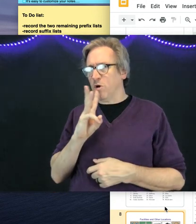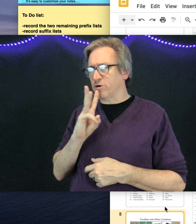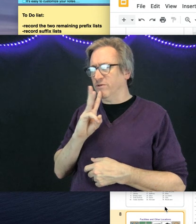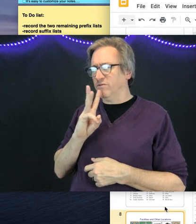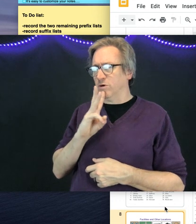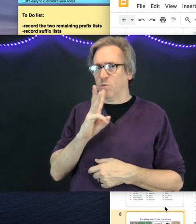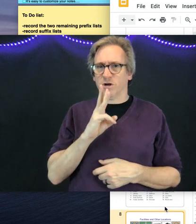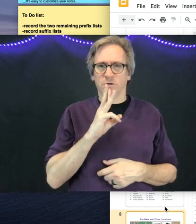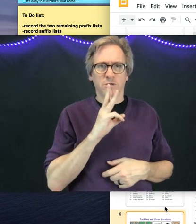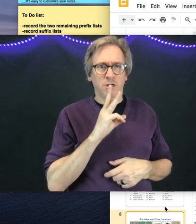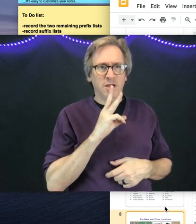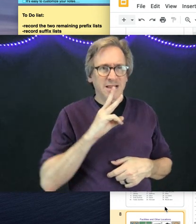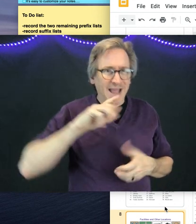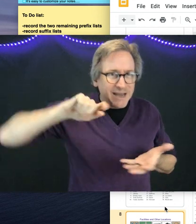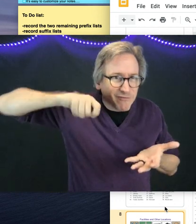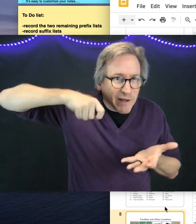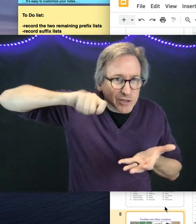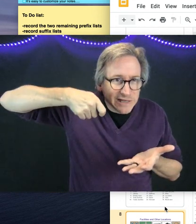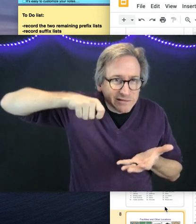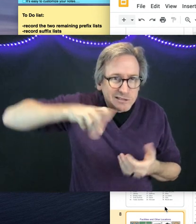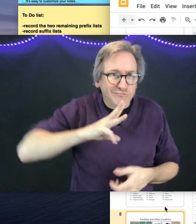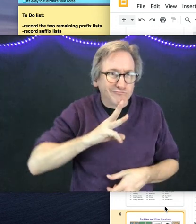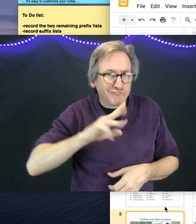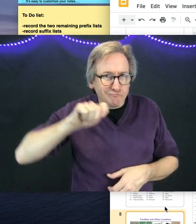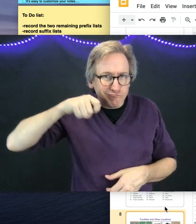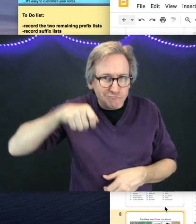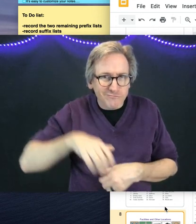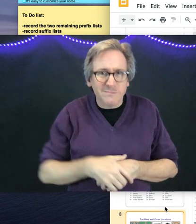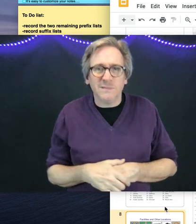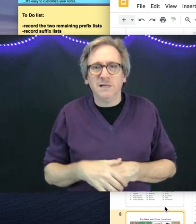We've done water before. Water. And fountain.